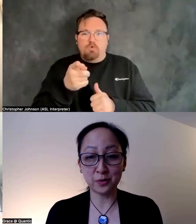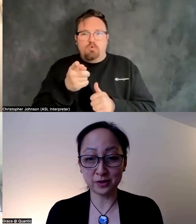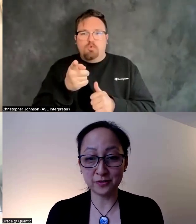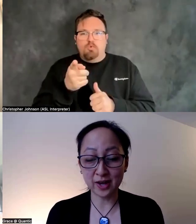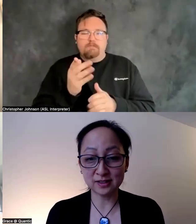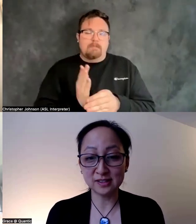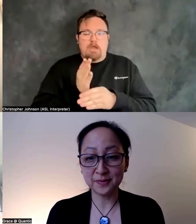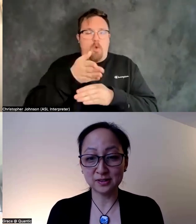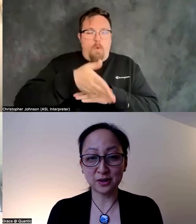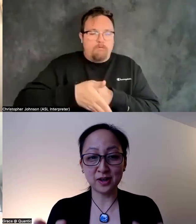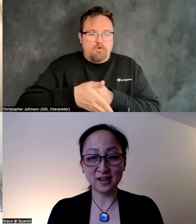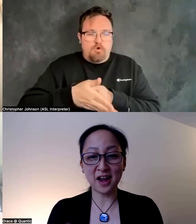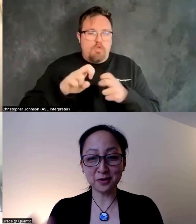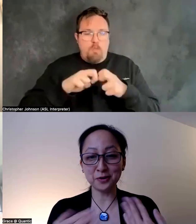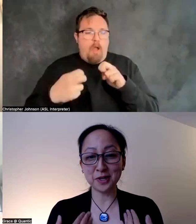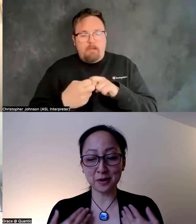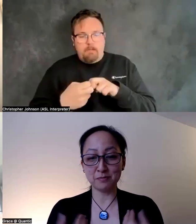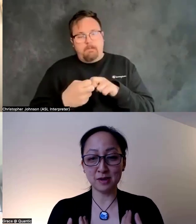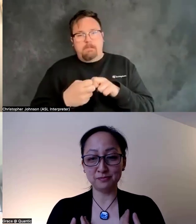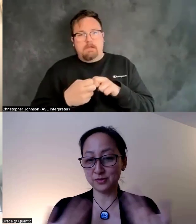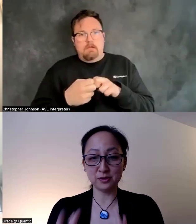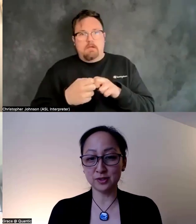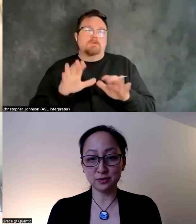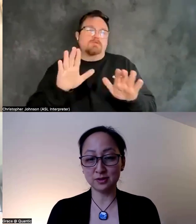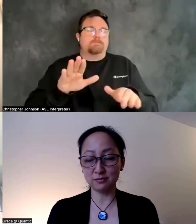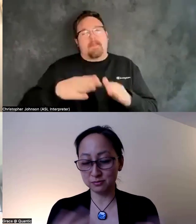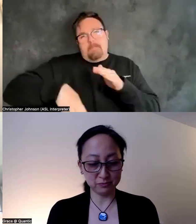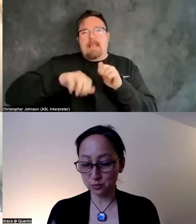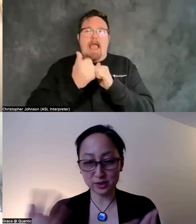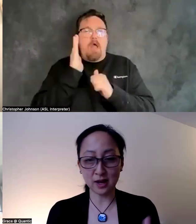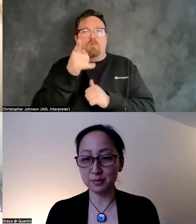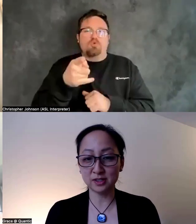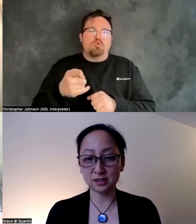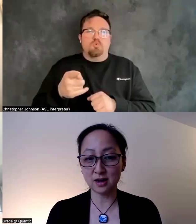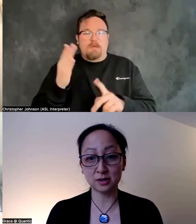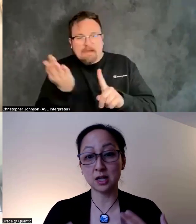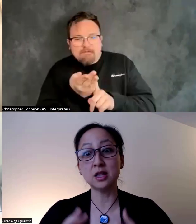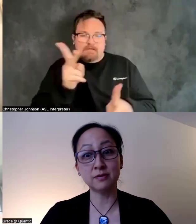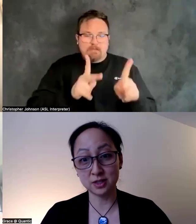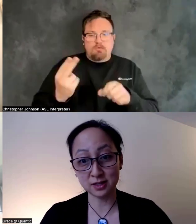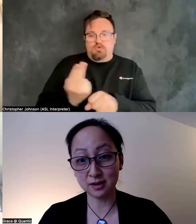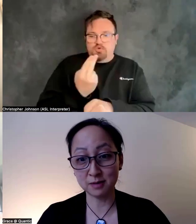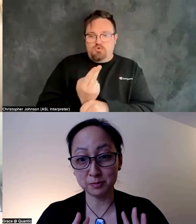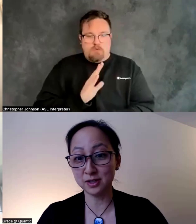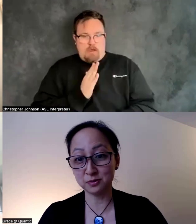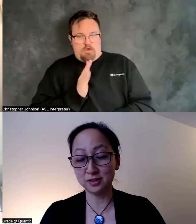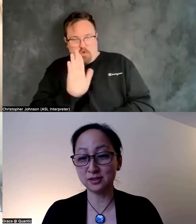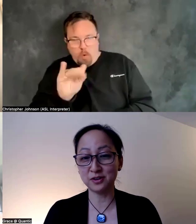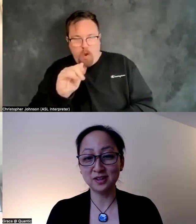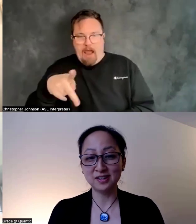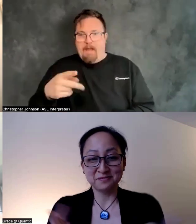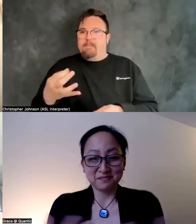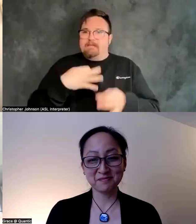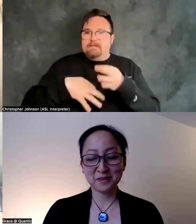strong network effect? So yeah, how are you going to get those of us using WhatsApp and TikTok, and I love TikTok, I'm obsessed with